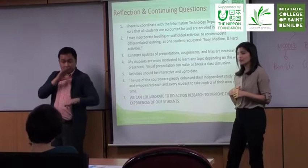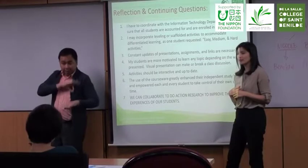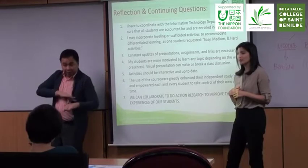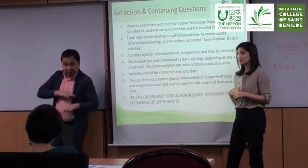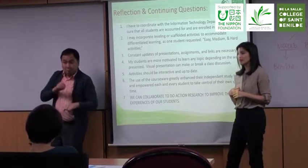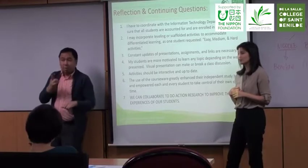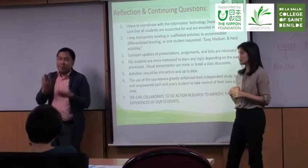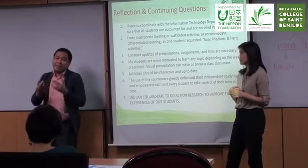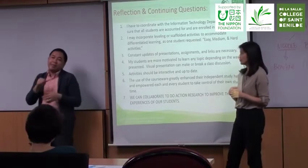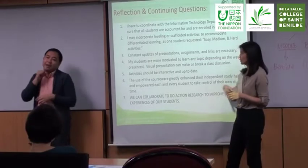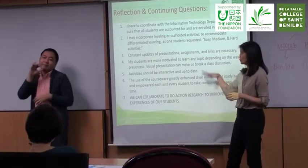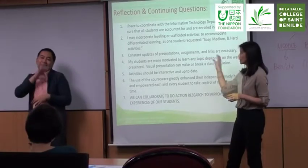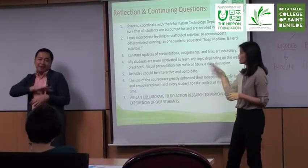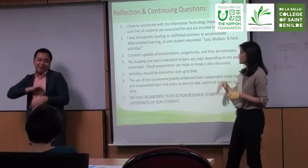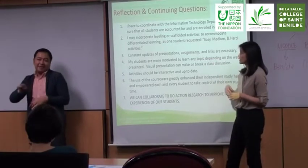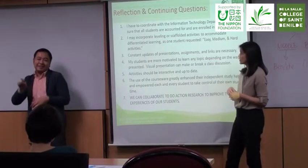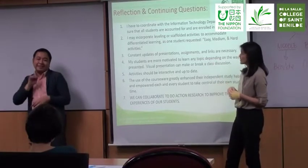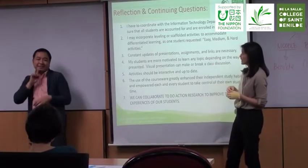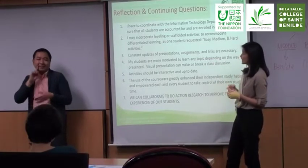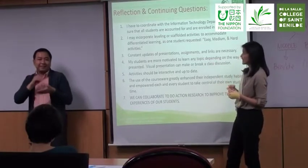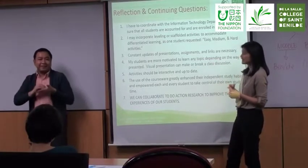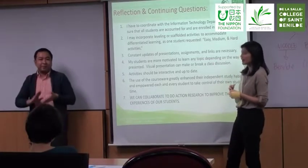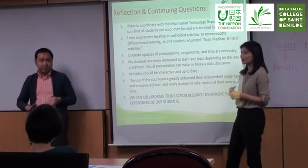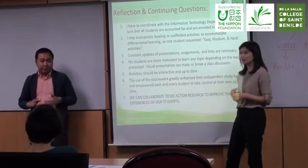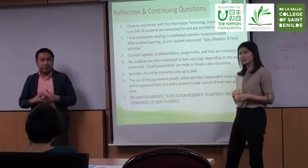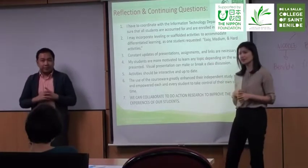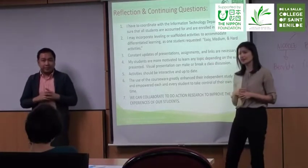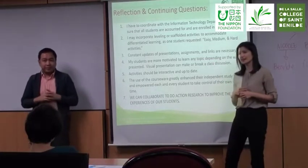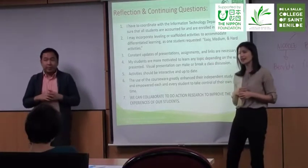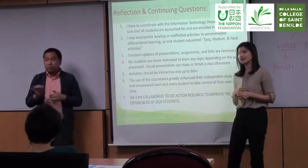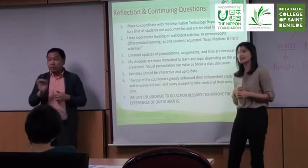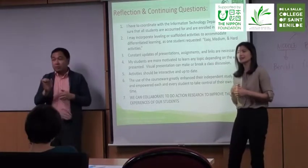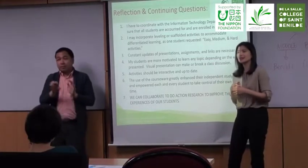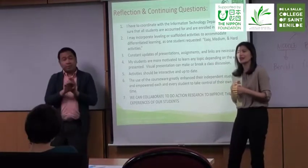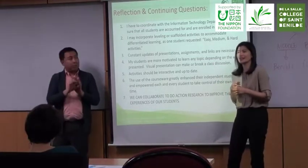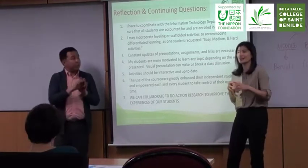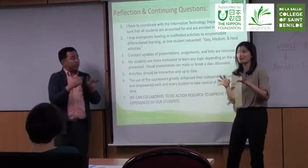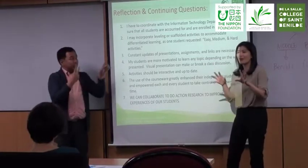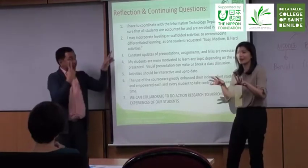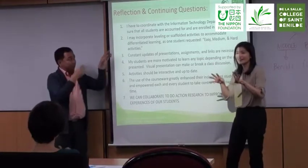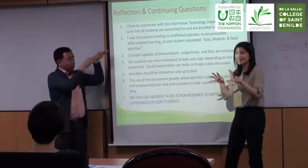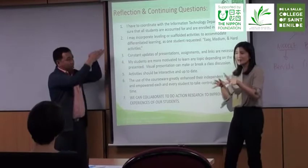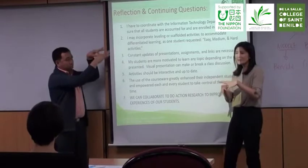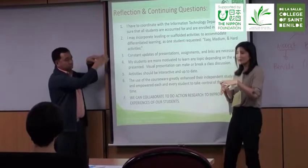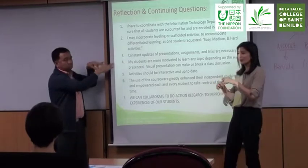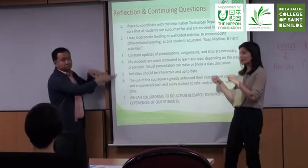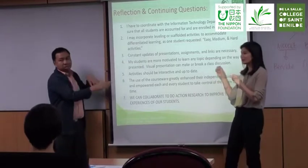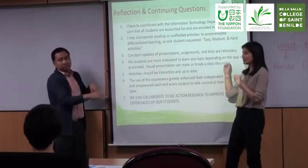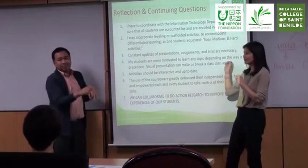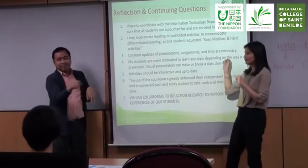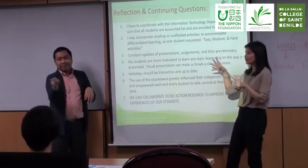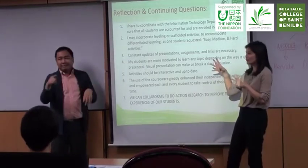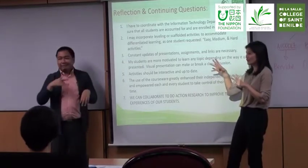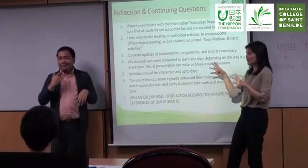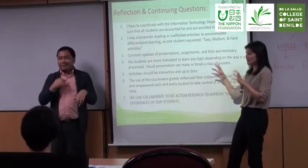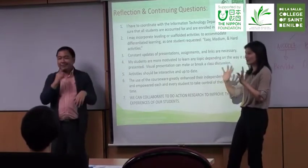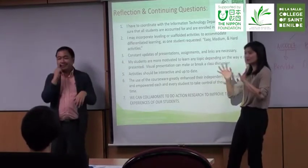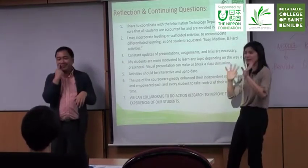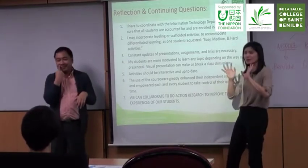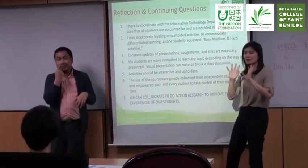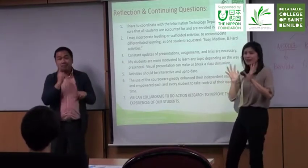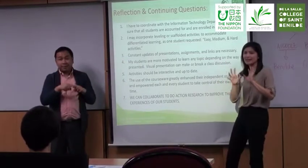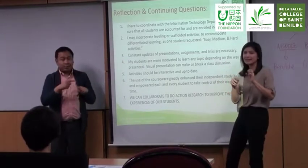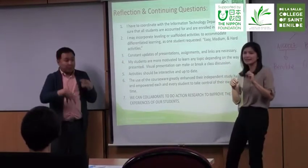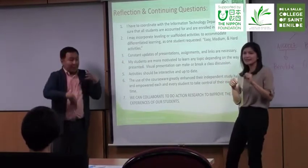Based on experience, when I just put words, just like right now, I think you guys are bored. But when I put photos